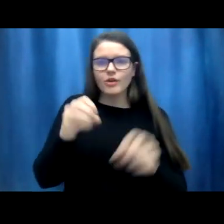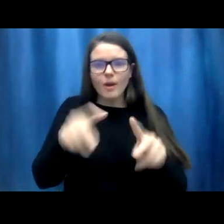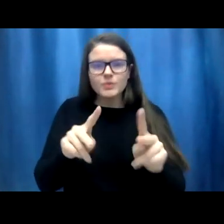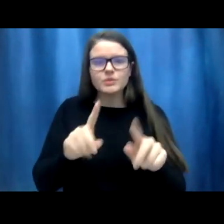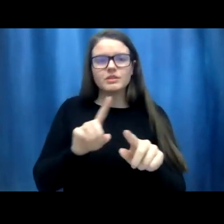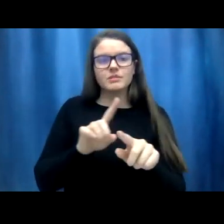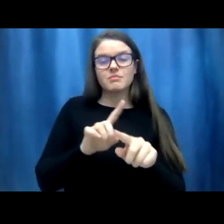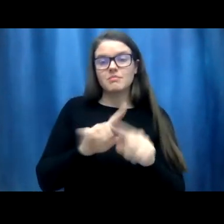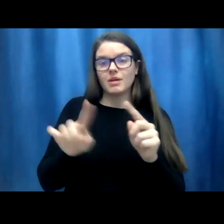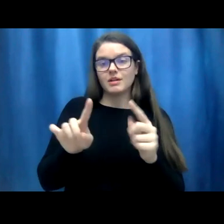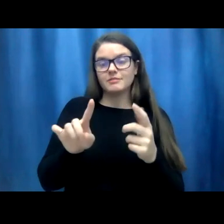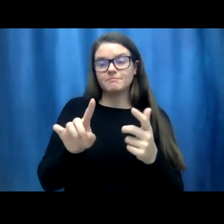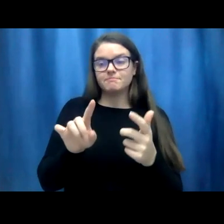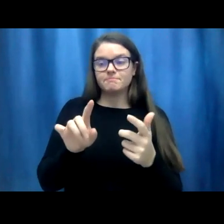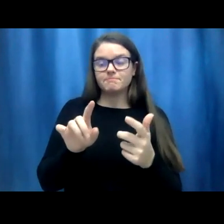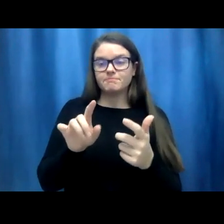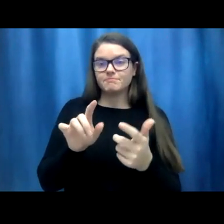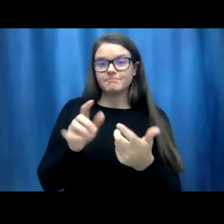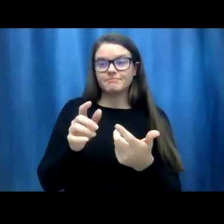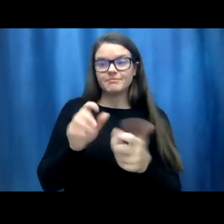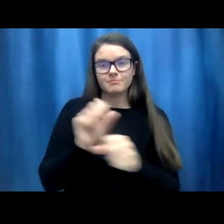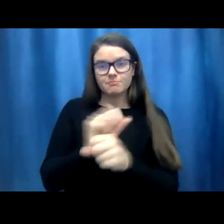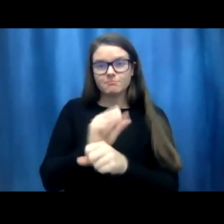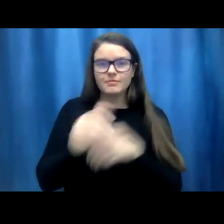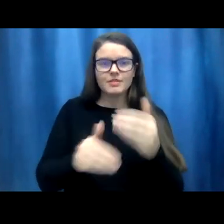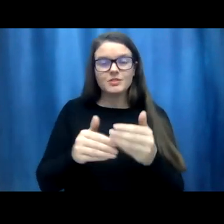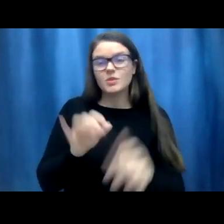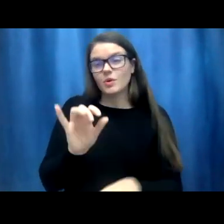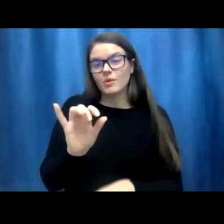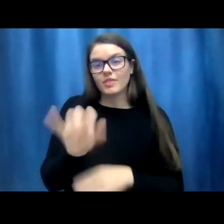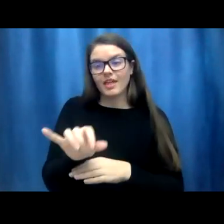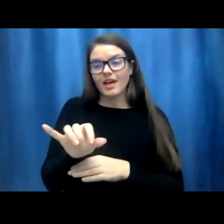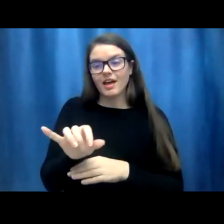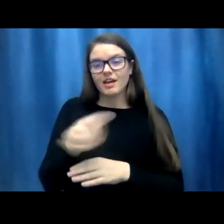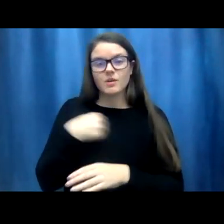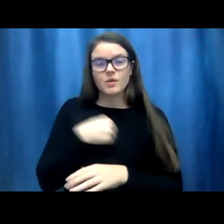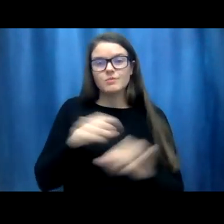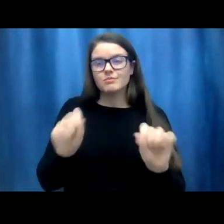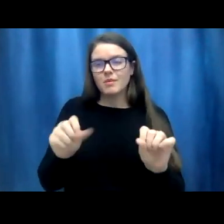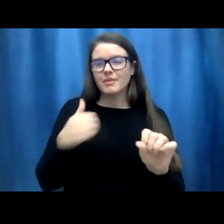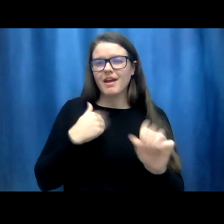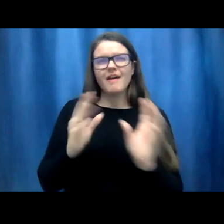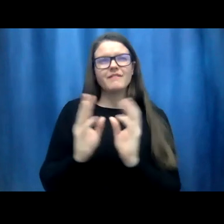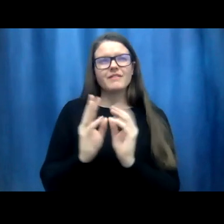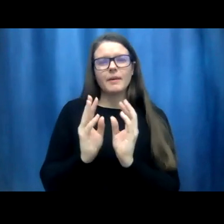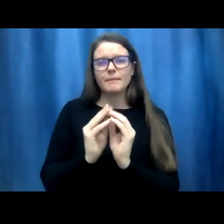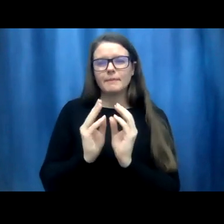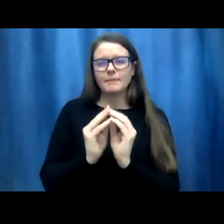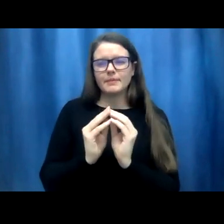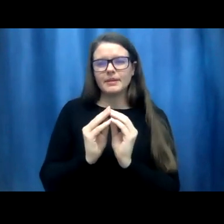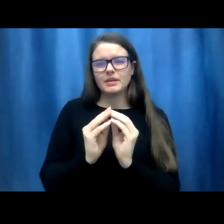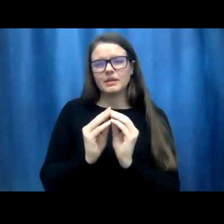for themselves. So with that, we'll probably have our meeting cadences a little